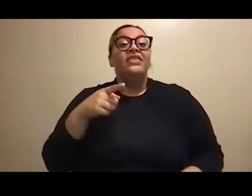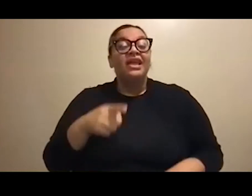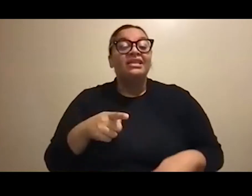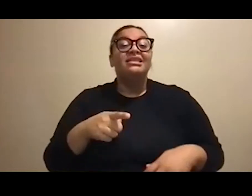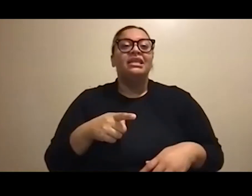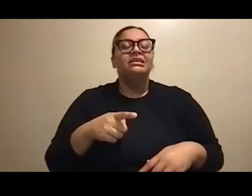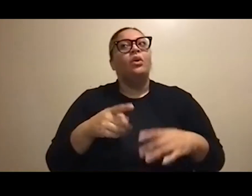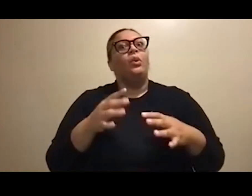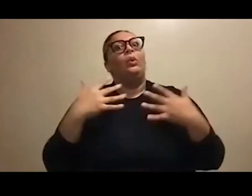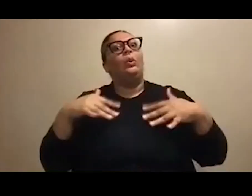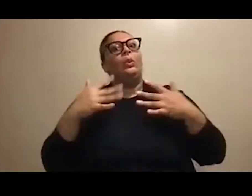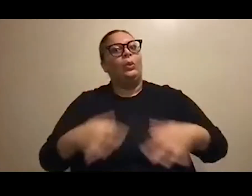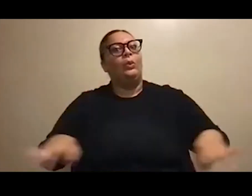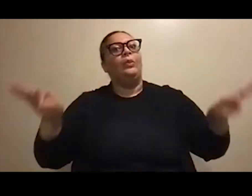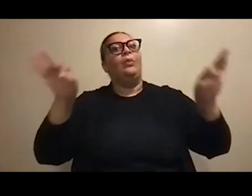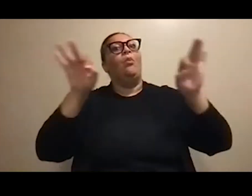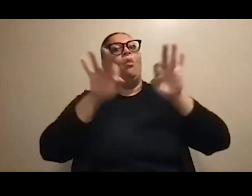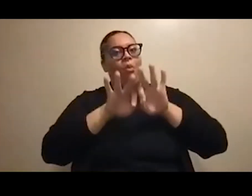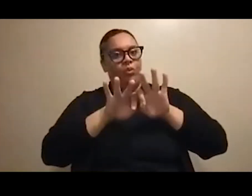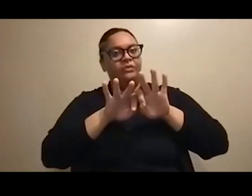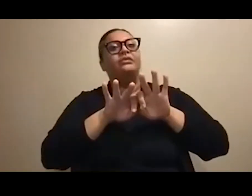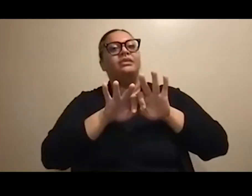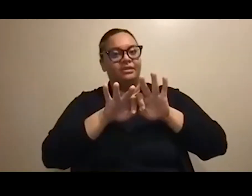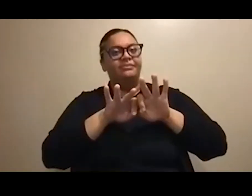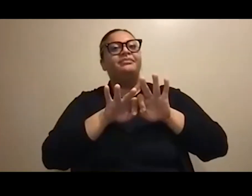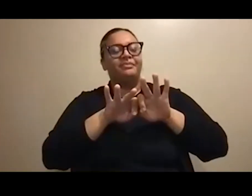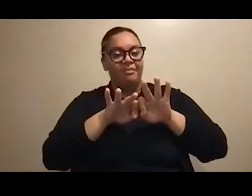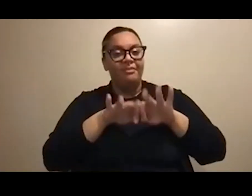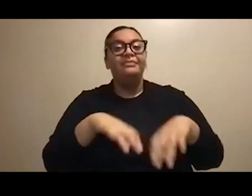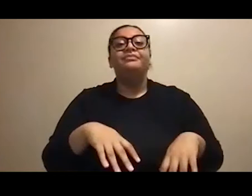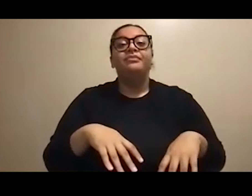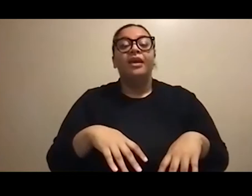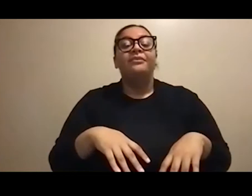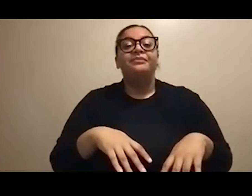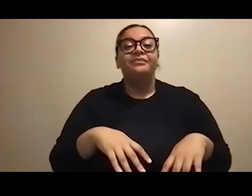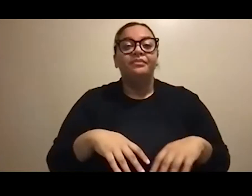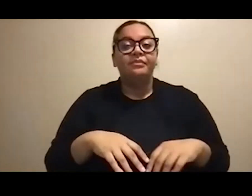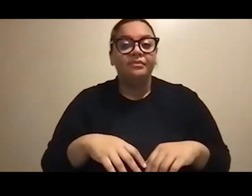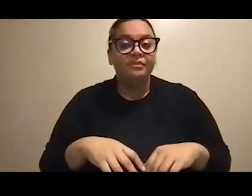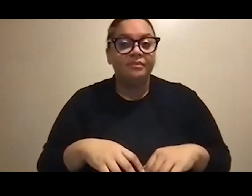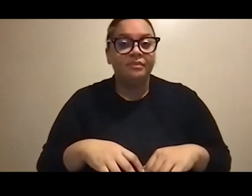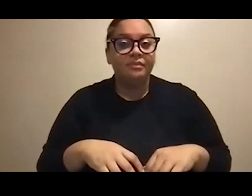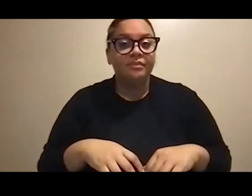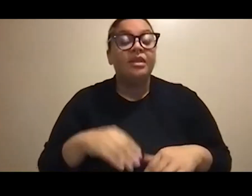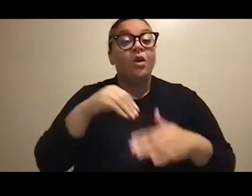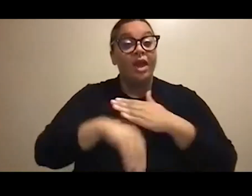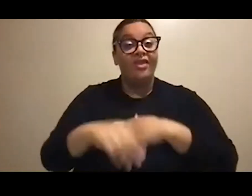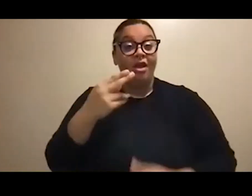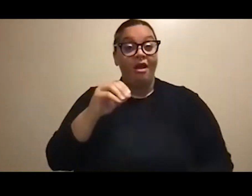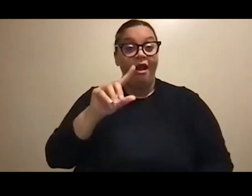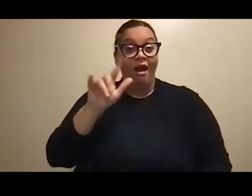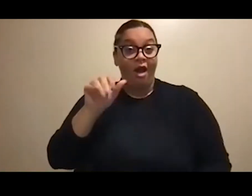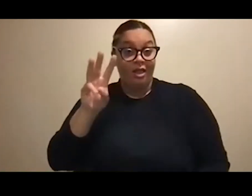than trying to stump the host. Ironically, even though in Hollywood Squares everybody is in a